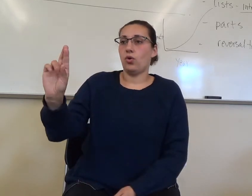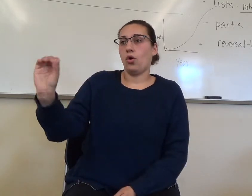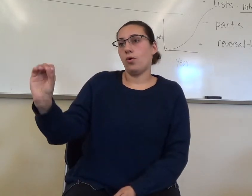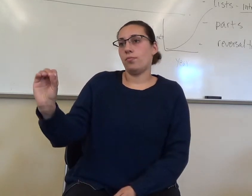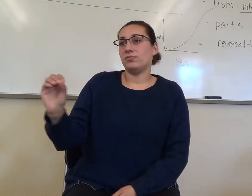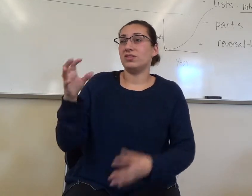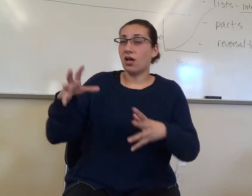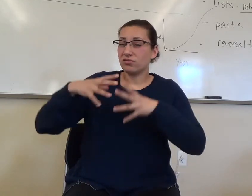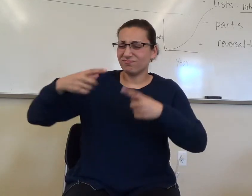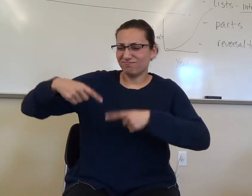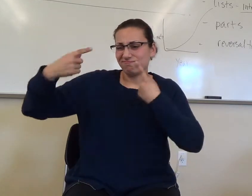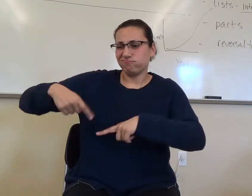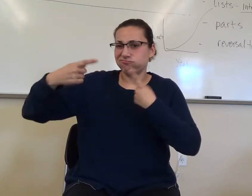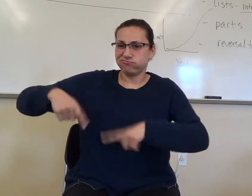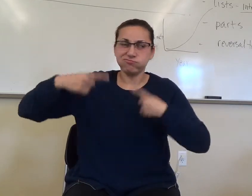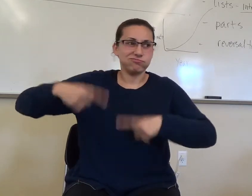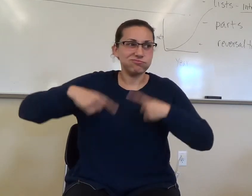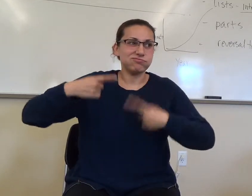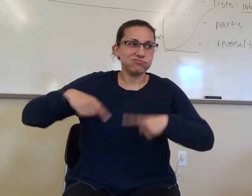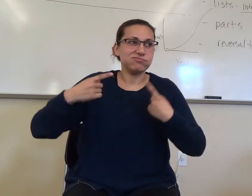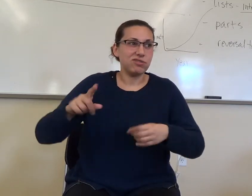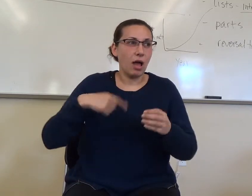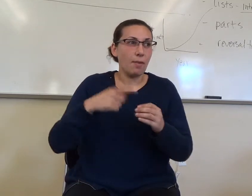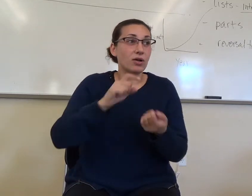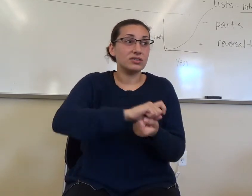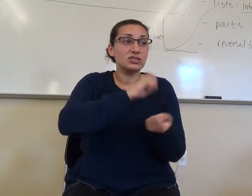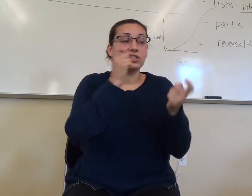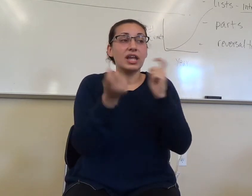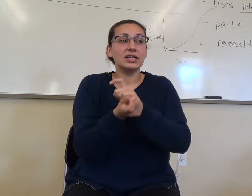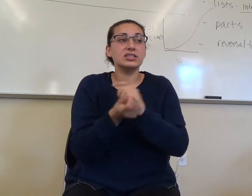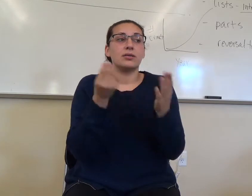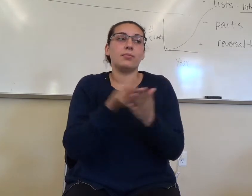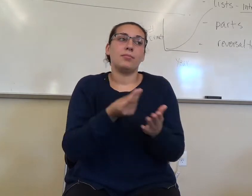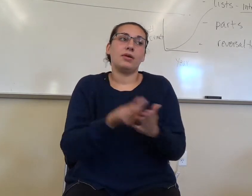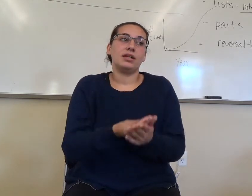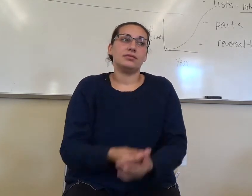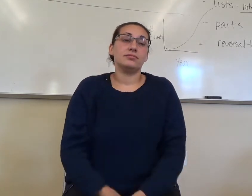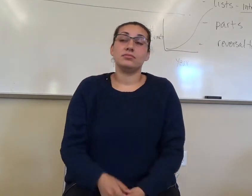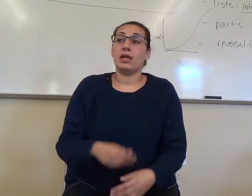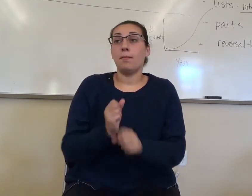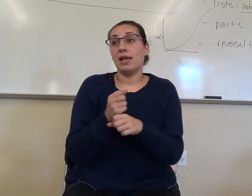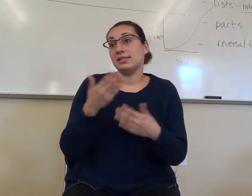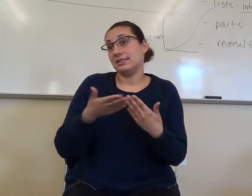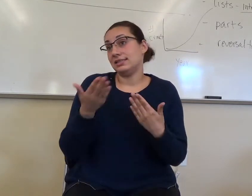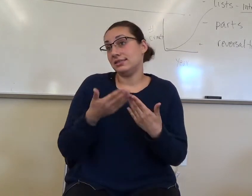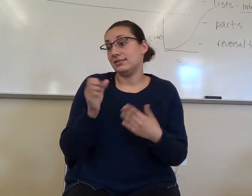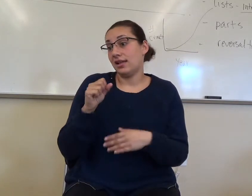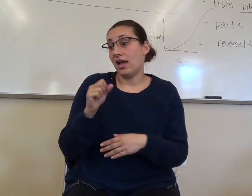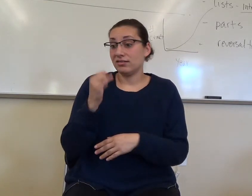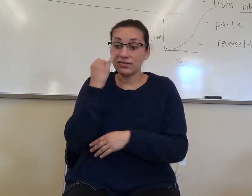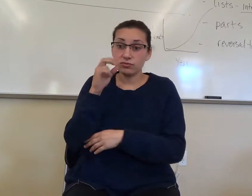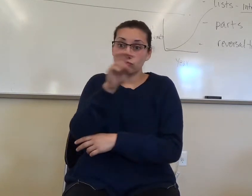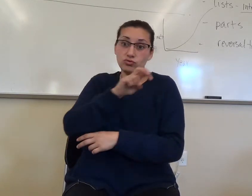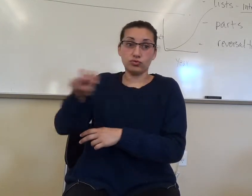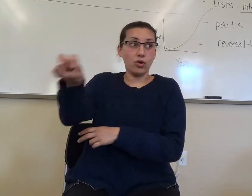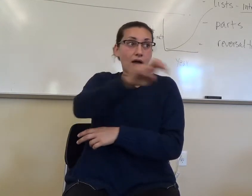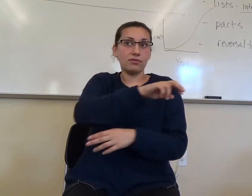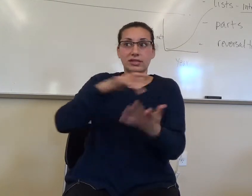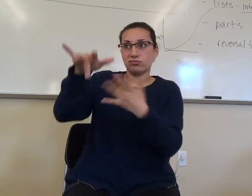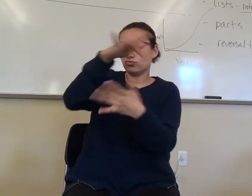dissension about going to that one currency. It certainly makes things easier if you're traveling over there, because